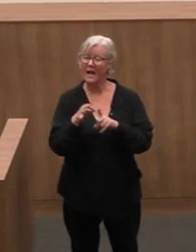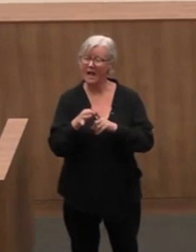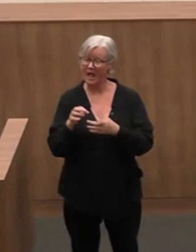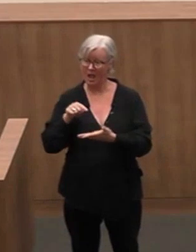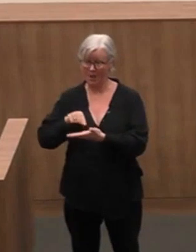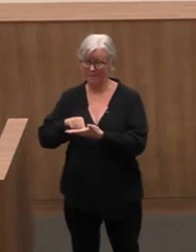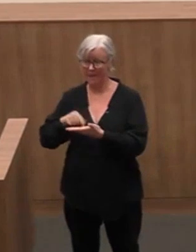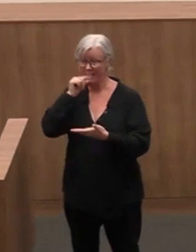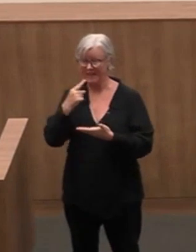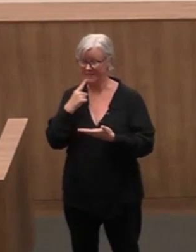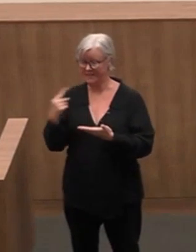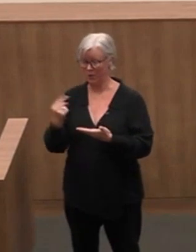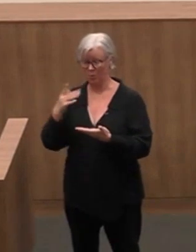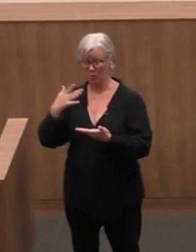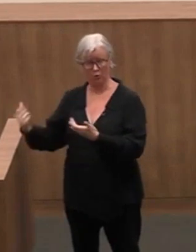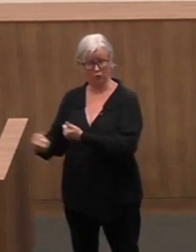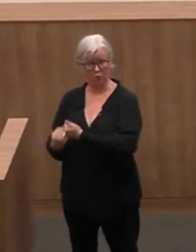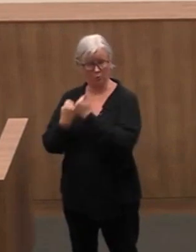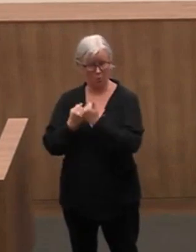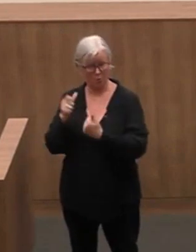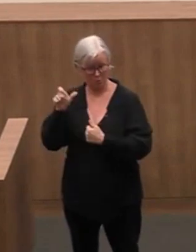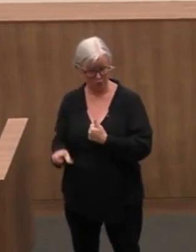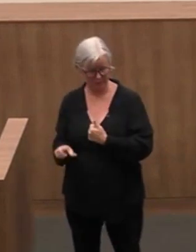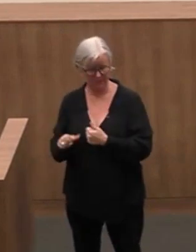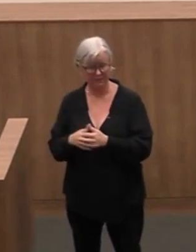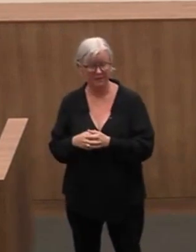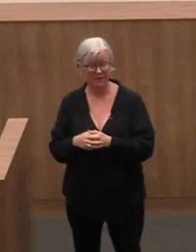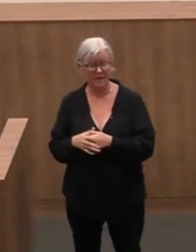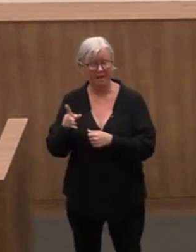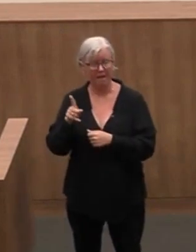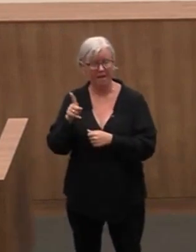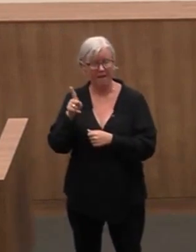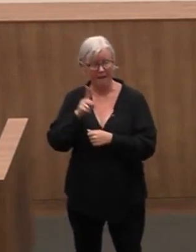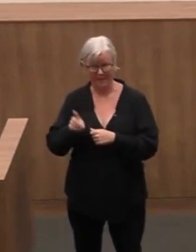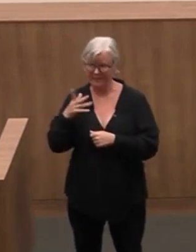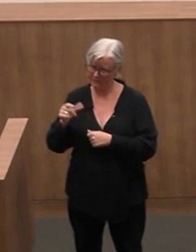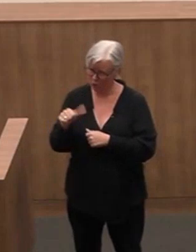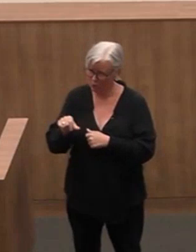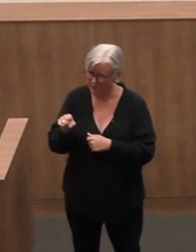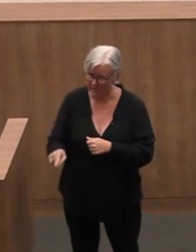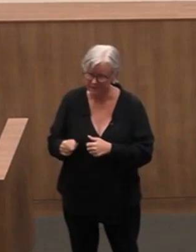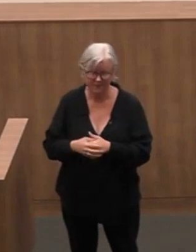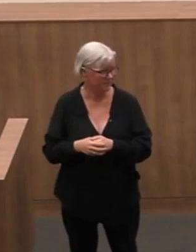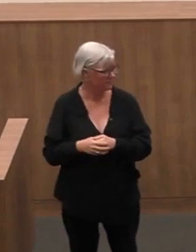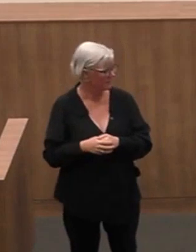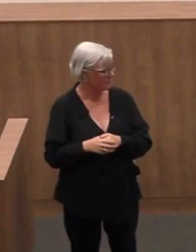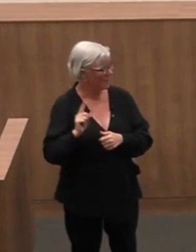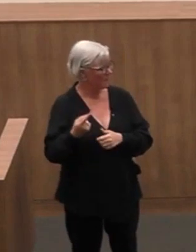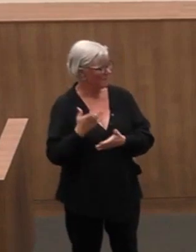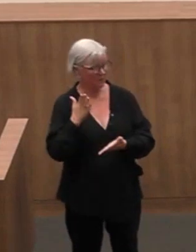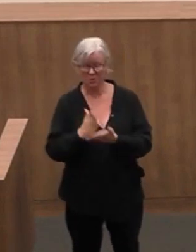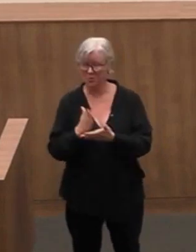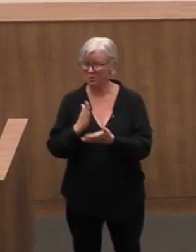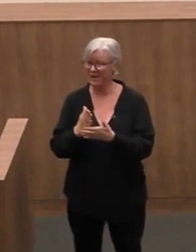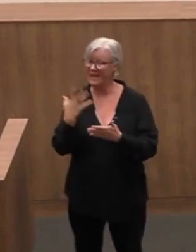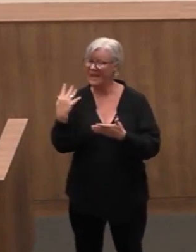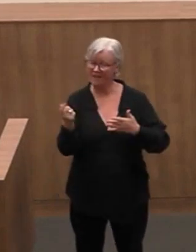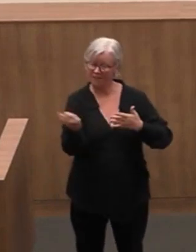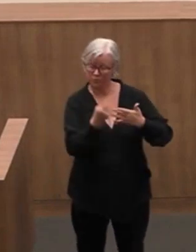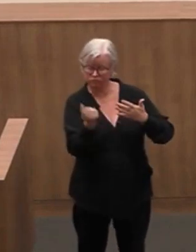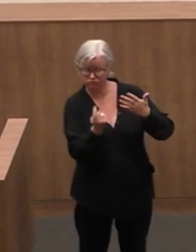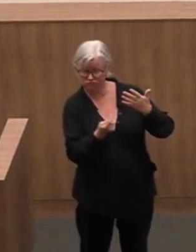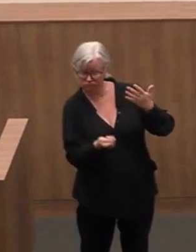nominate a personal support person as well. Again, very much utilising that. But really, you can have all of these kinds of things, all of